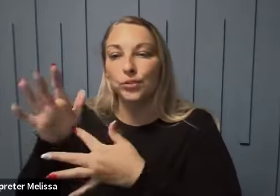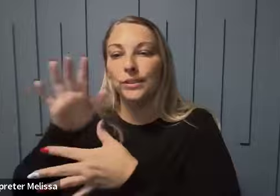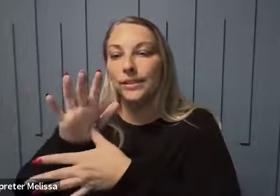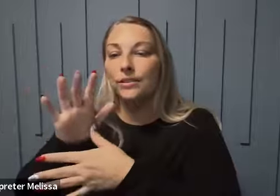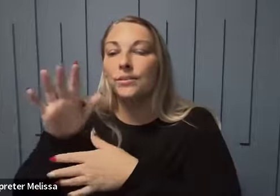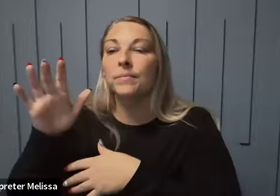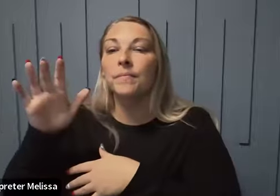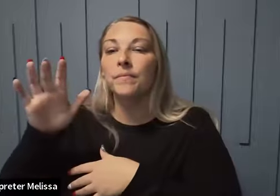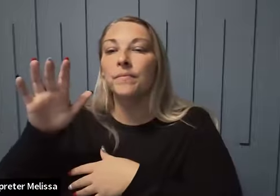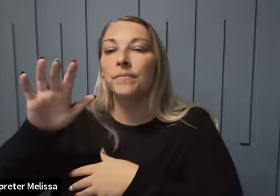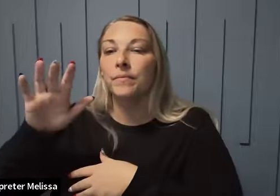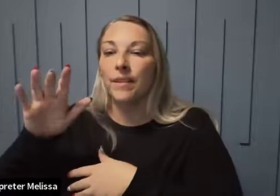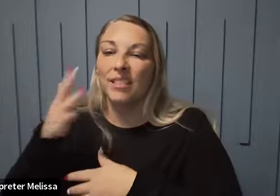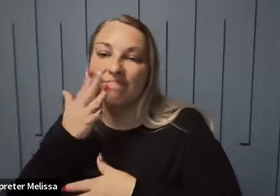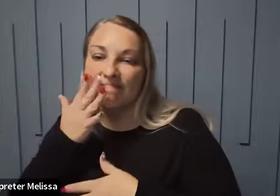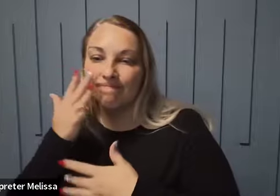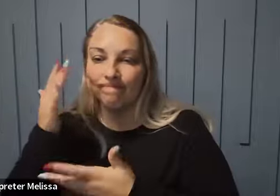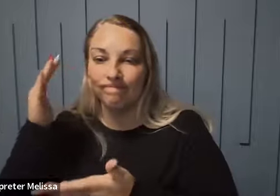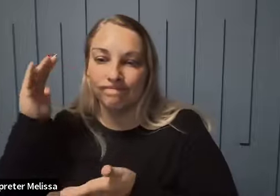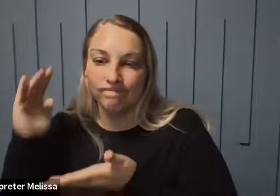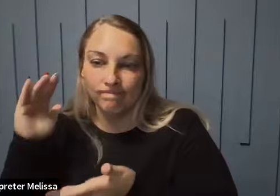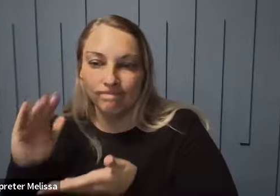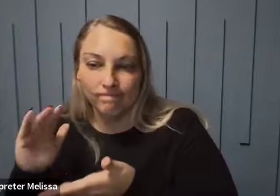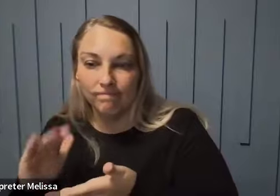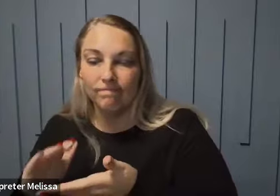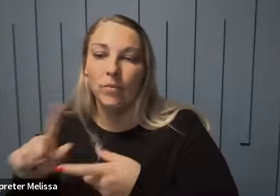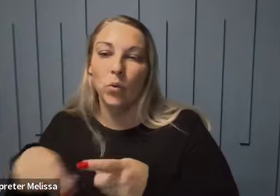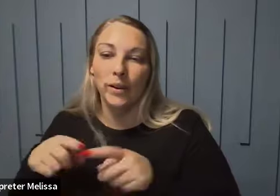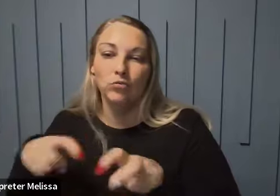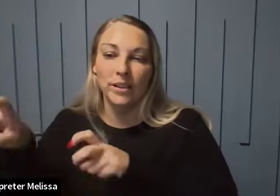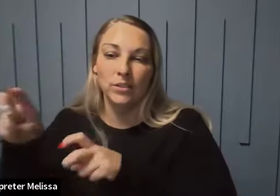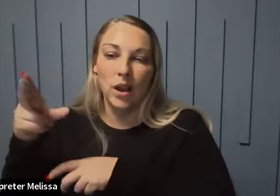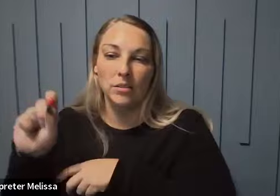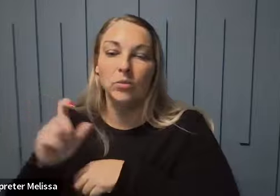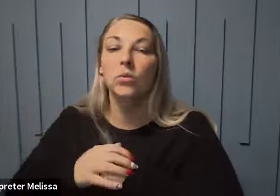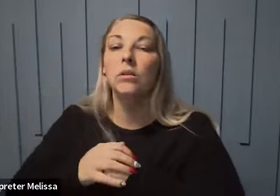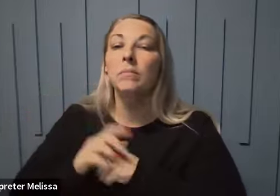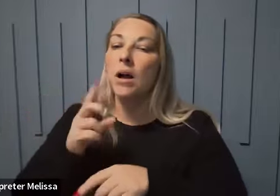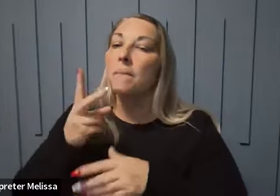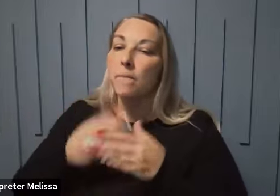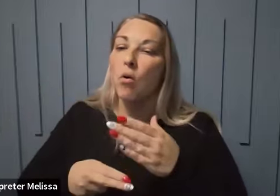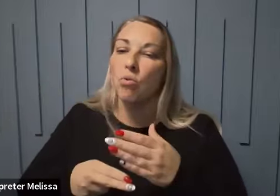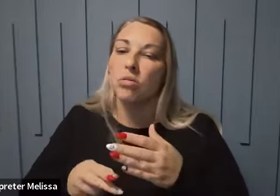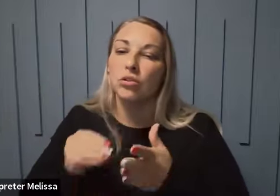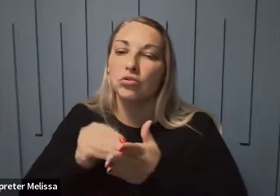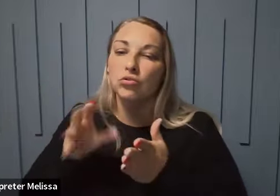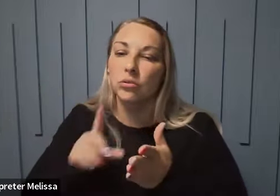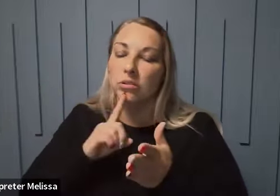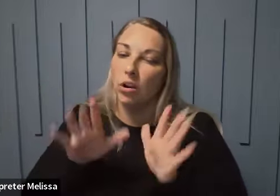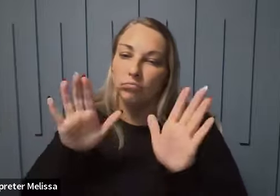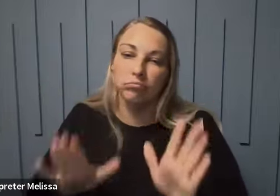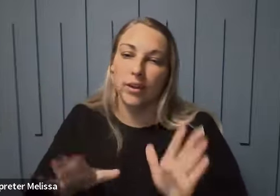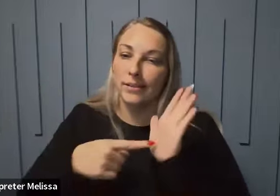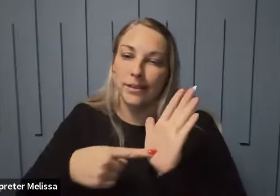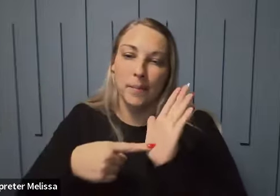Cute American English in the classroom reduced significantly when he made that transition. But both students are great examples of the progress that can be made in